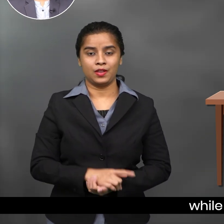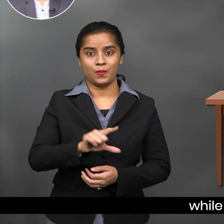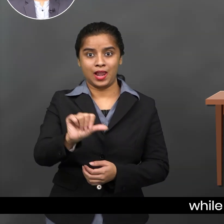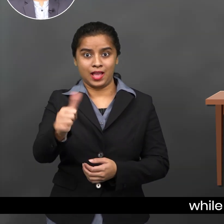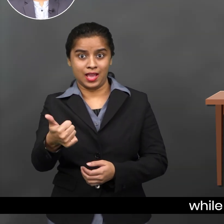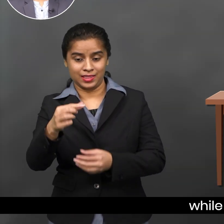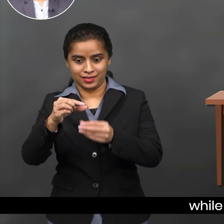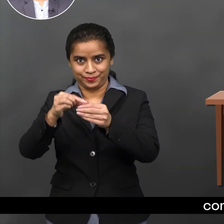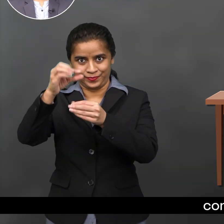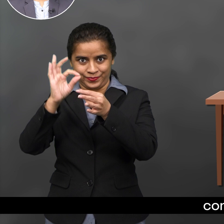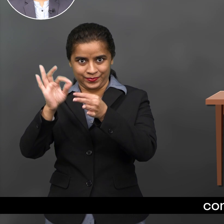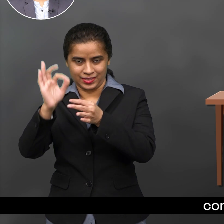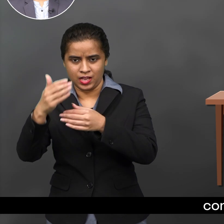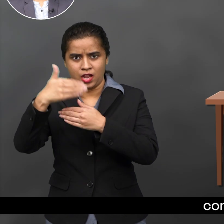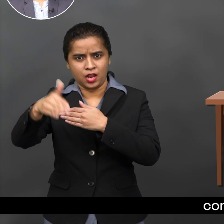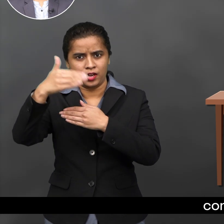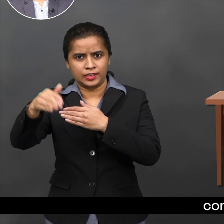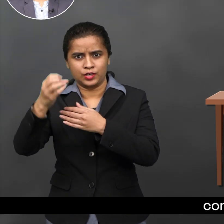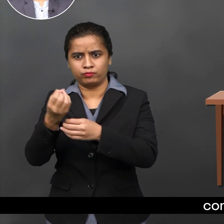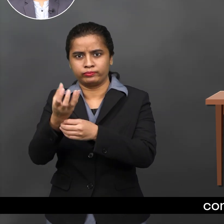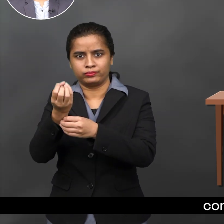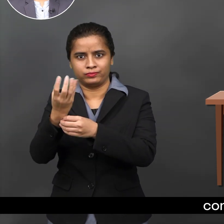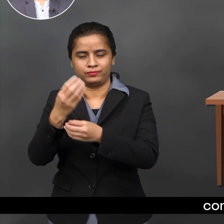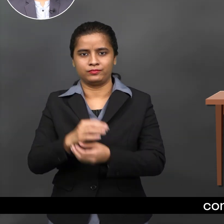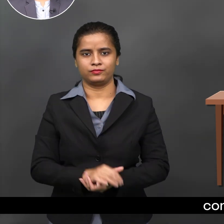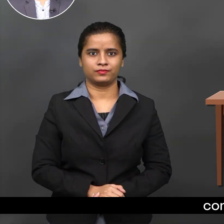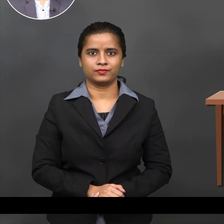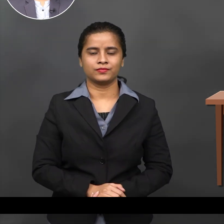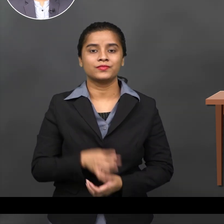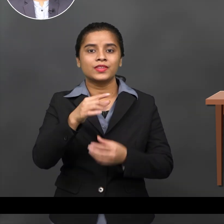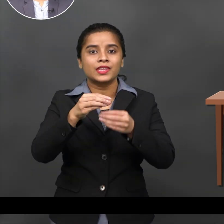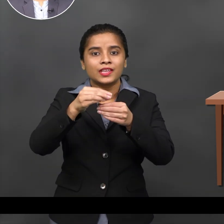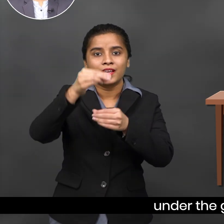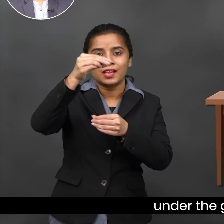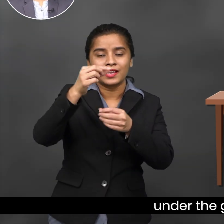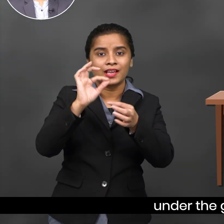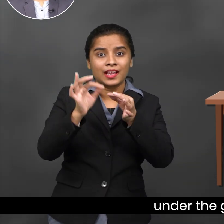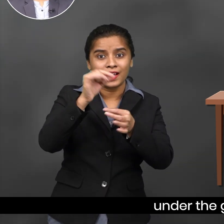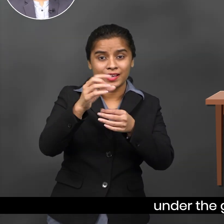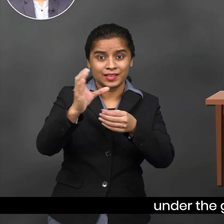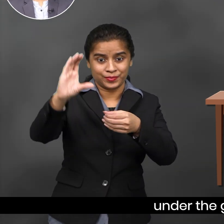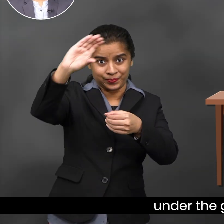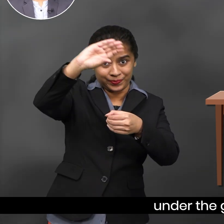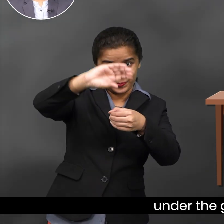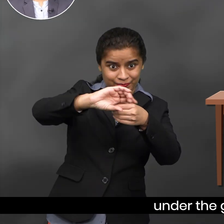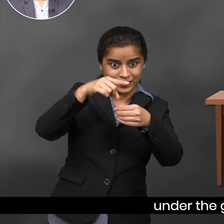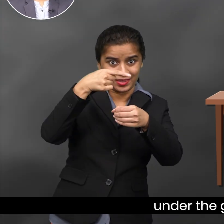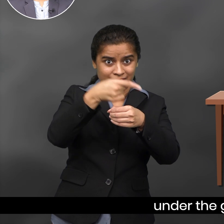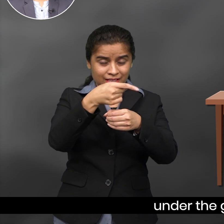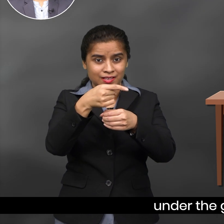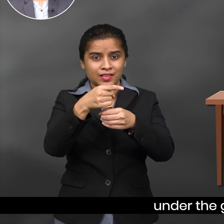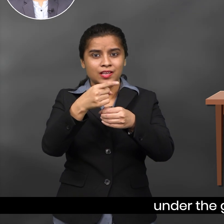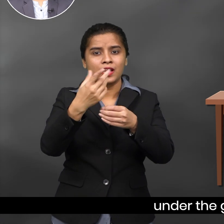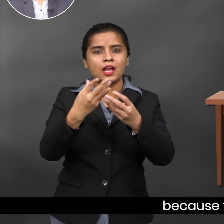while the other candle continues to burn. The candle under the glass tumbler